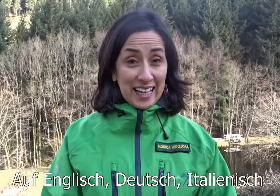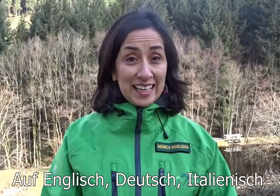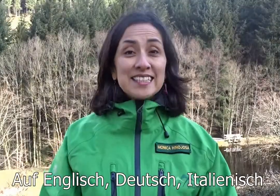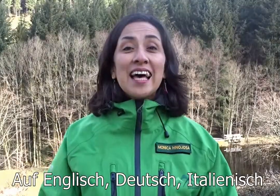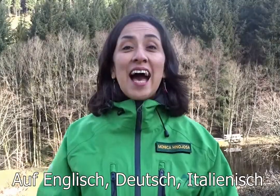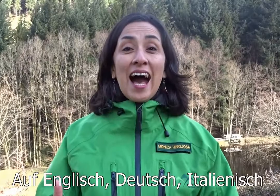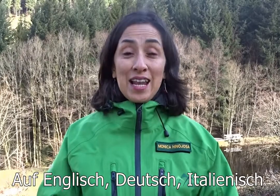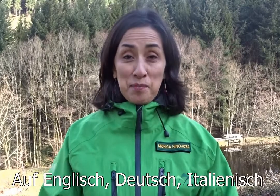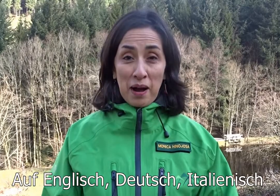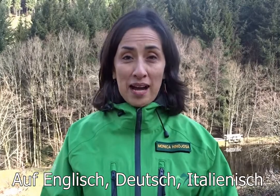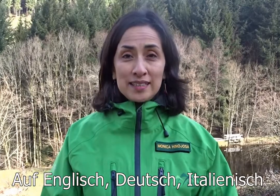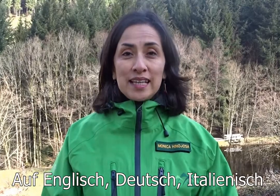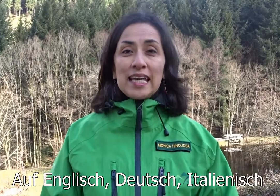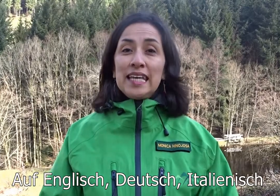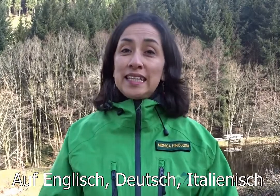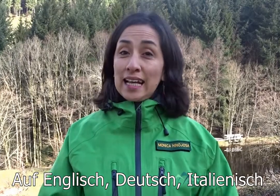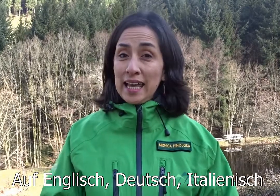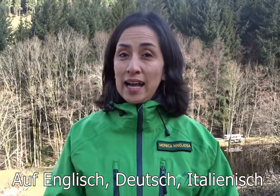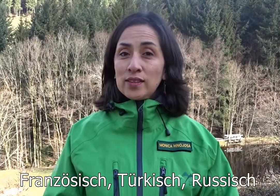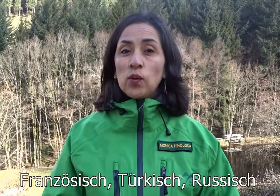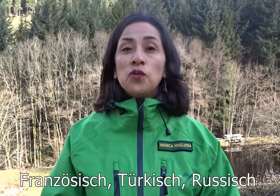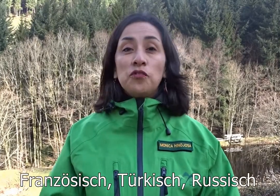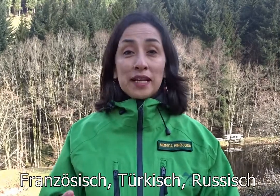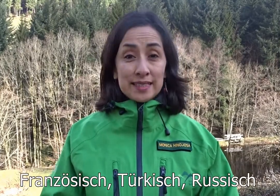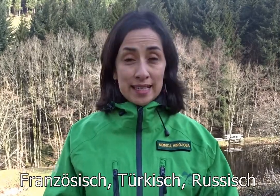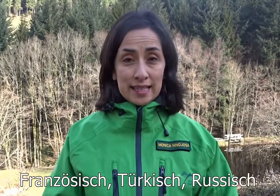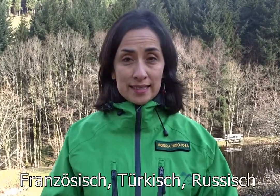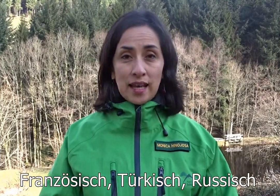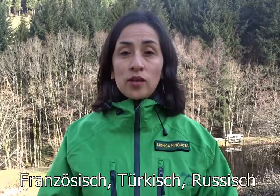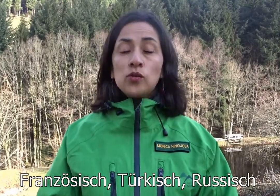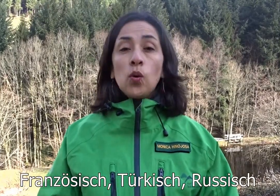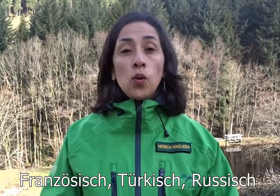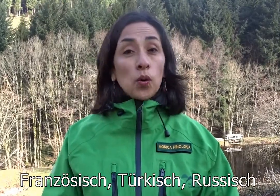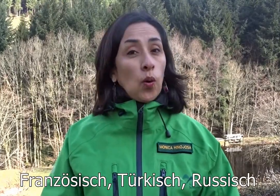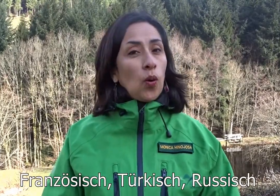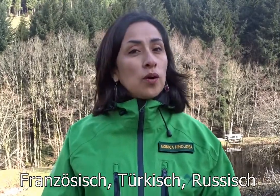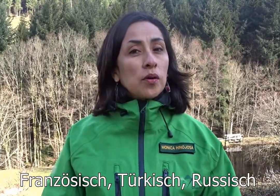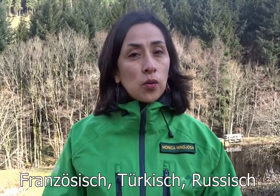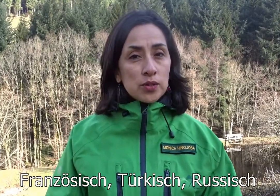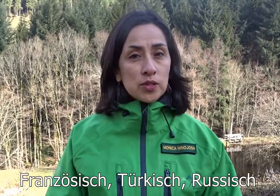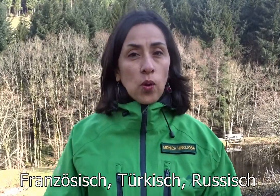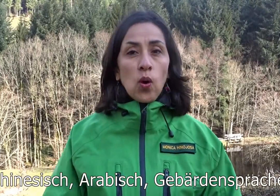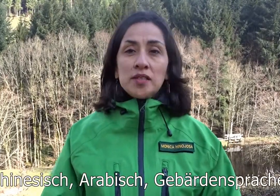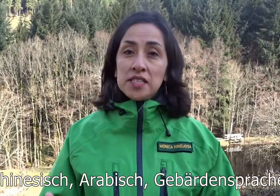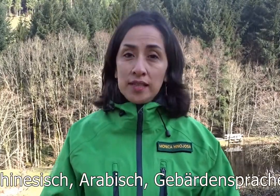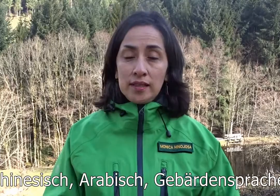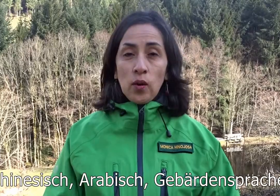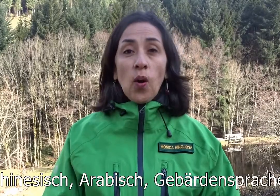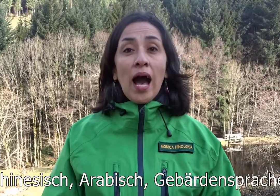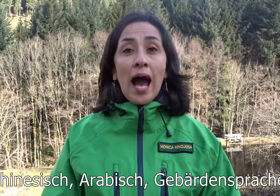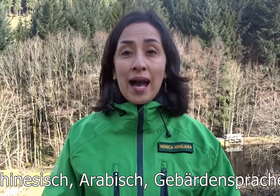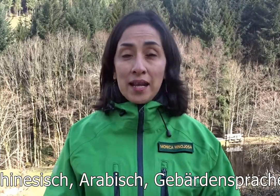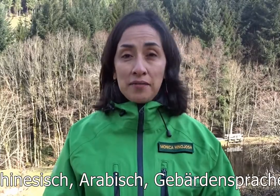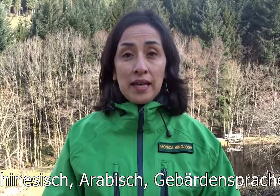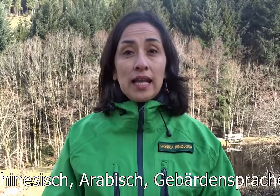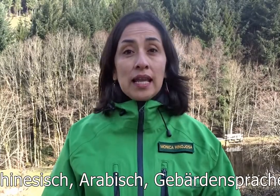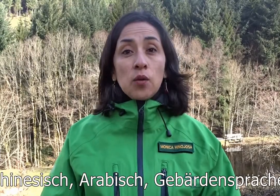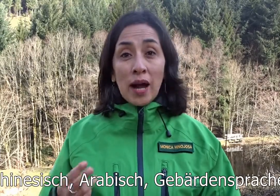inglés, alemán, italiano, francés, turco, ruso, chino, árabe, lenguaje